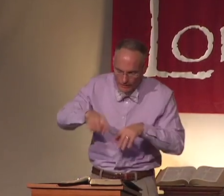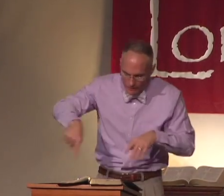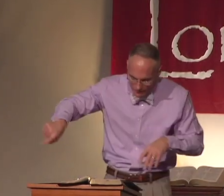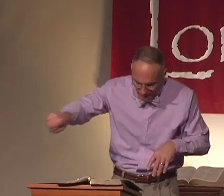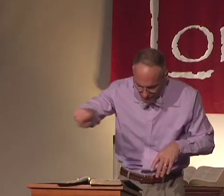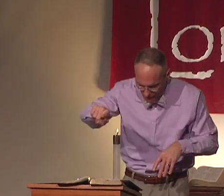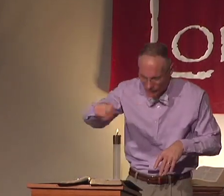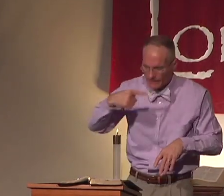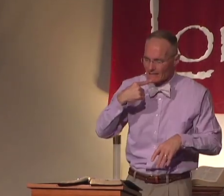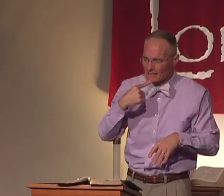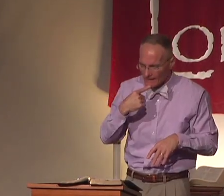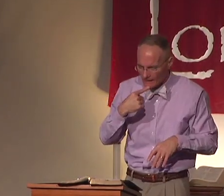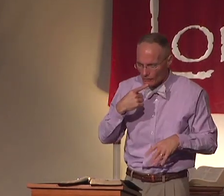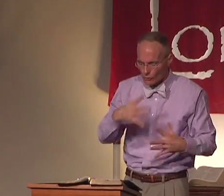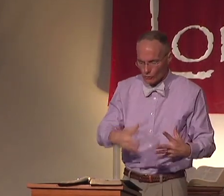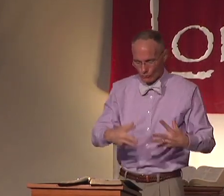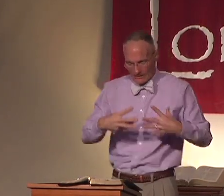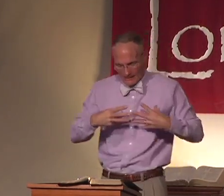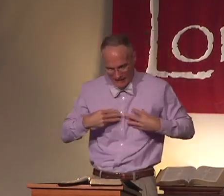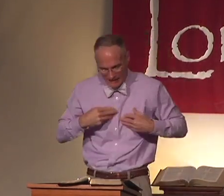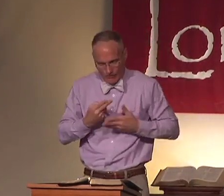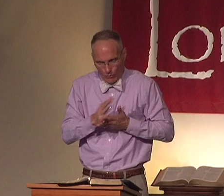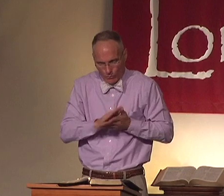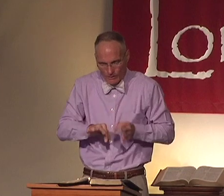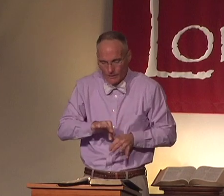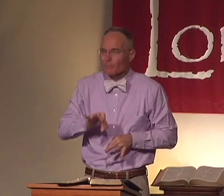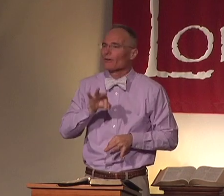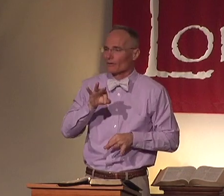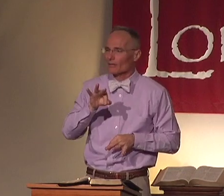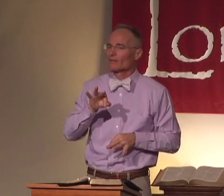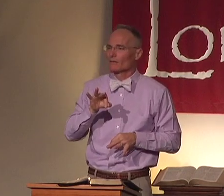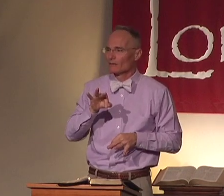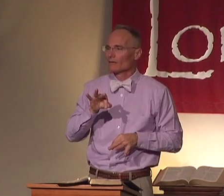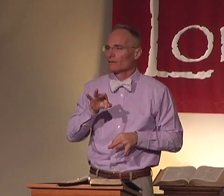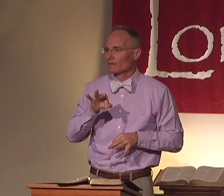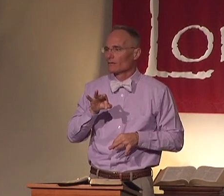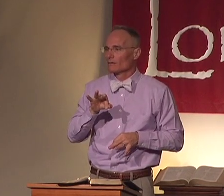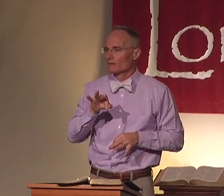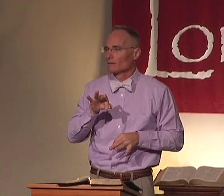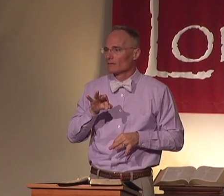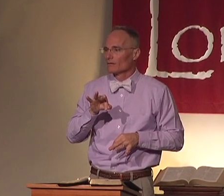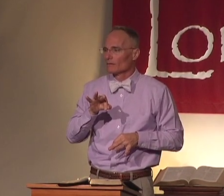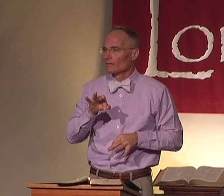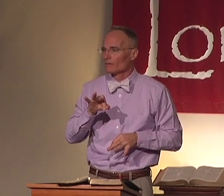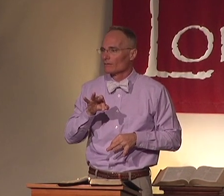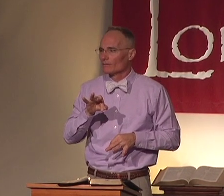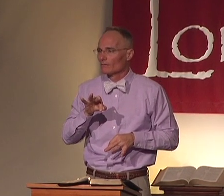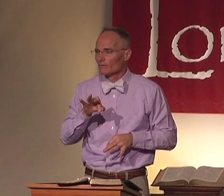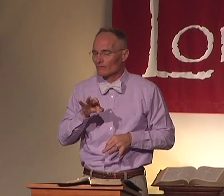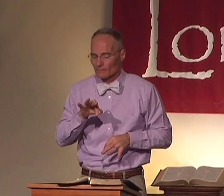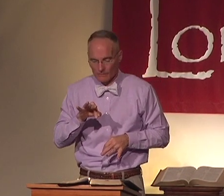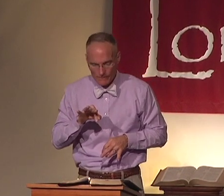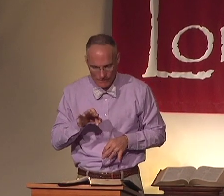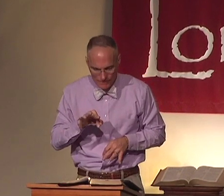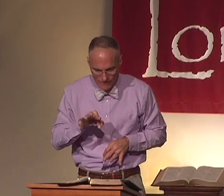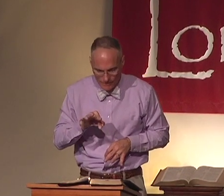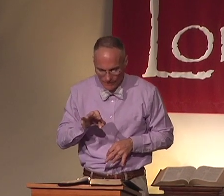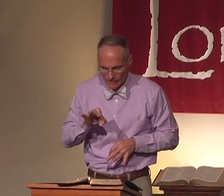But he breathed on them, and he said, "Receive the Holy Spirit."